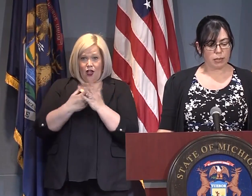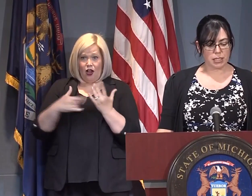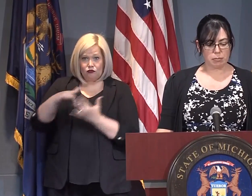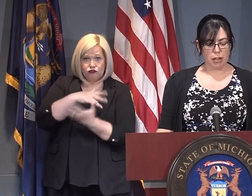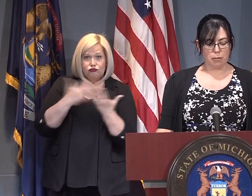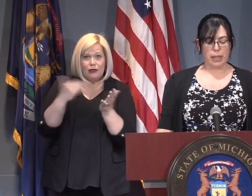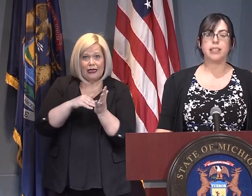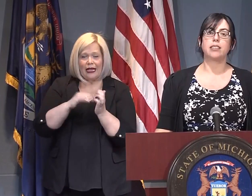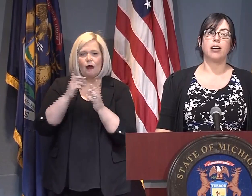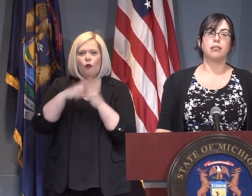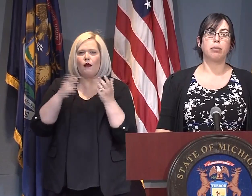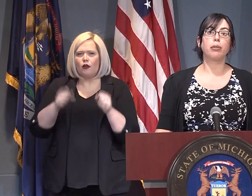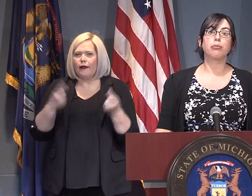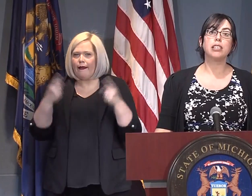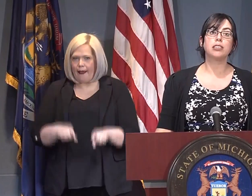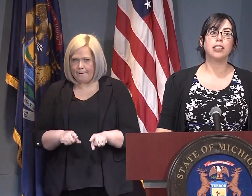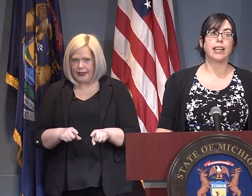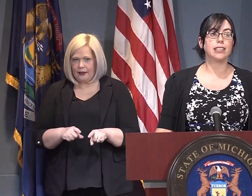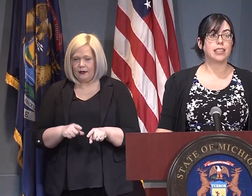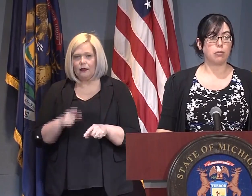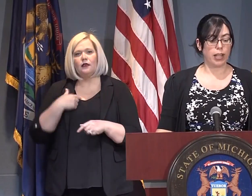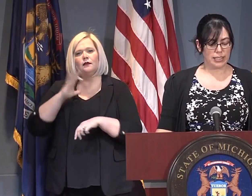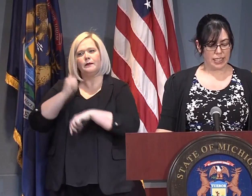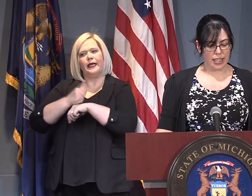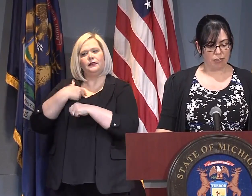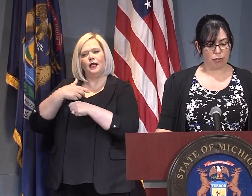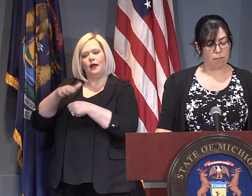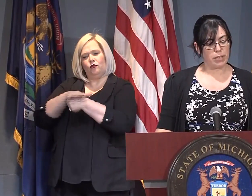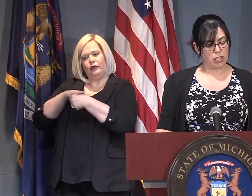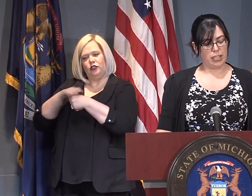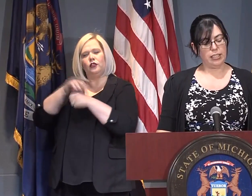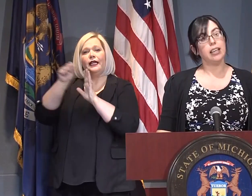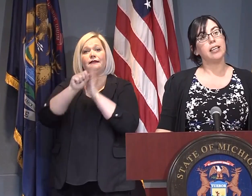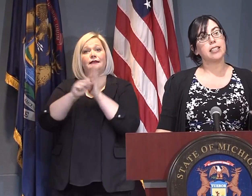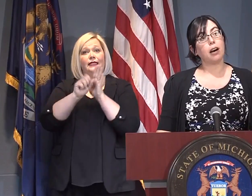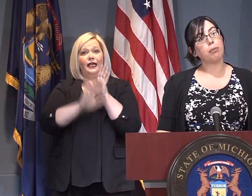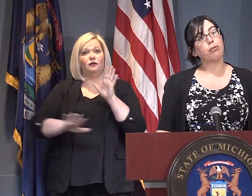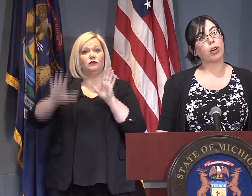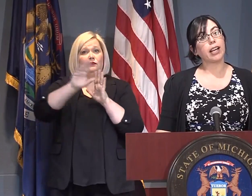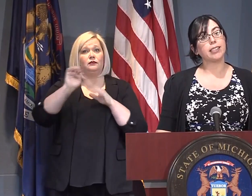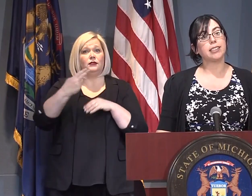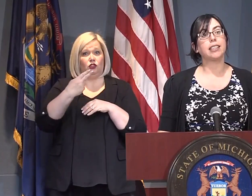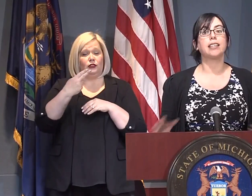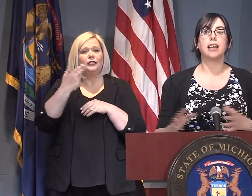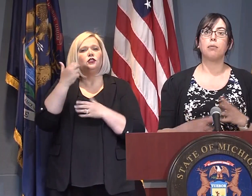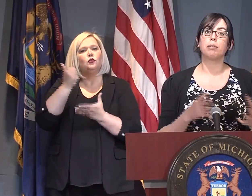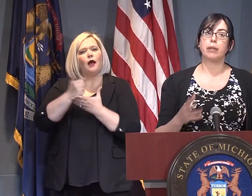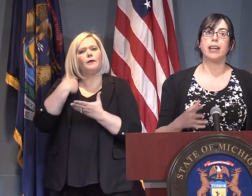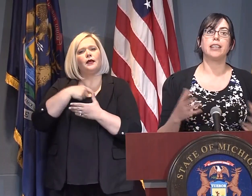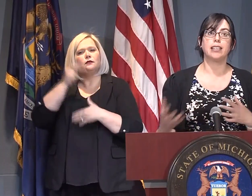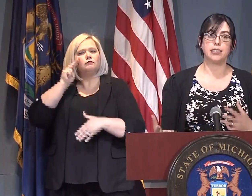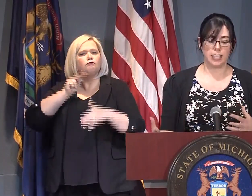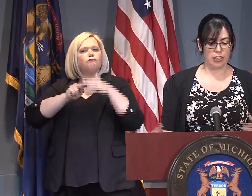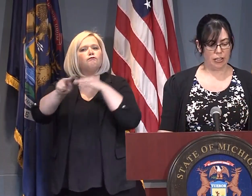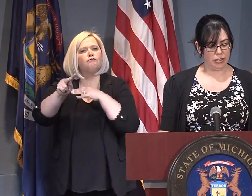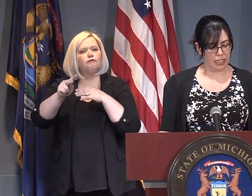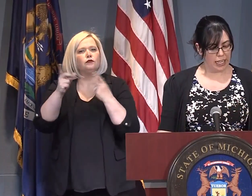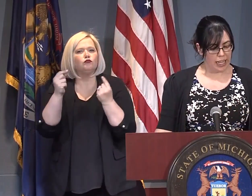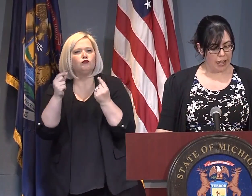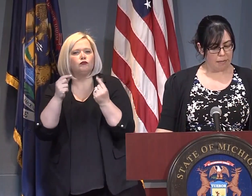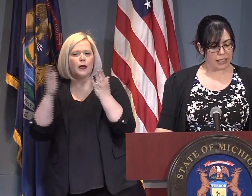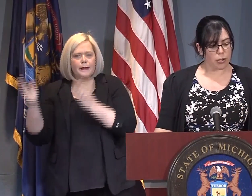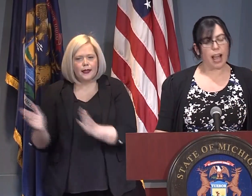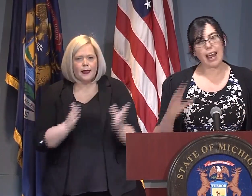we've developed this model based on both regional and statewide data from Michigan to help with forecasting and to help with planning and